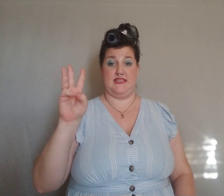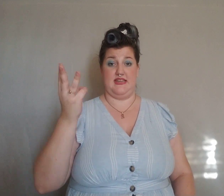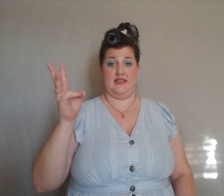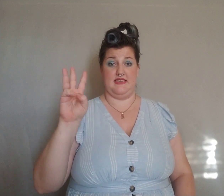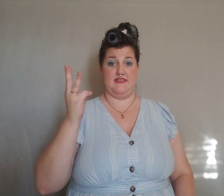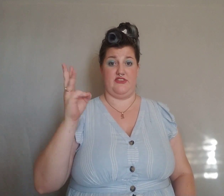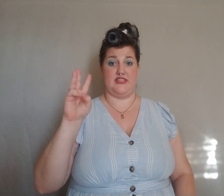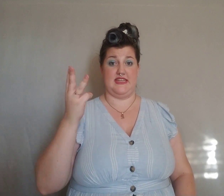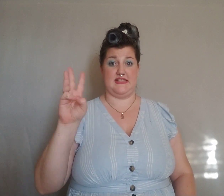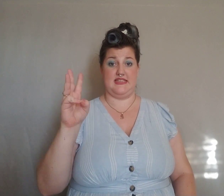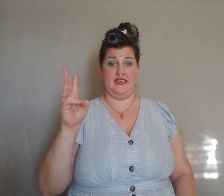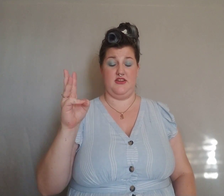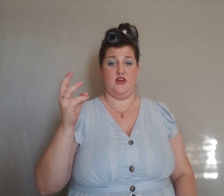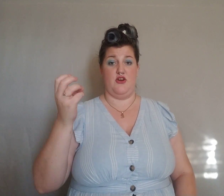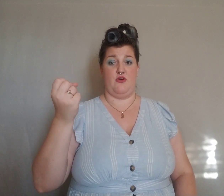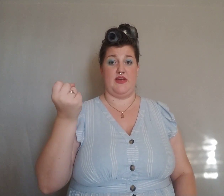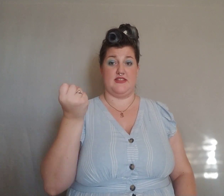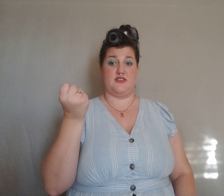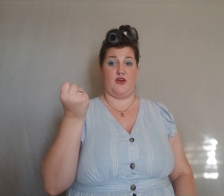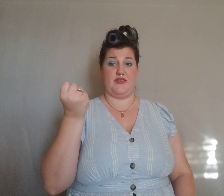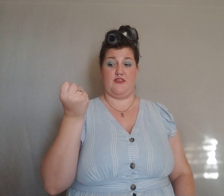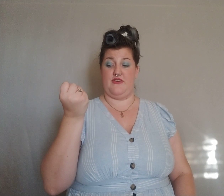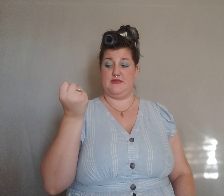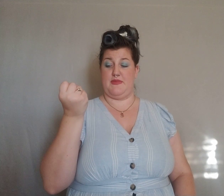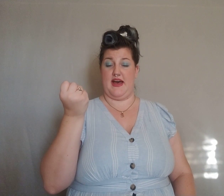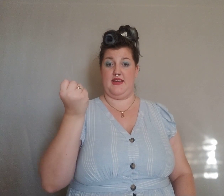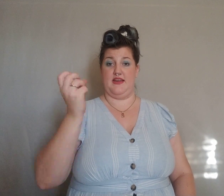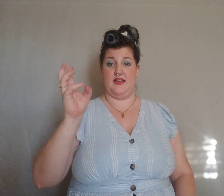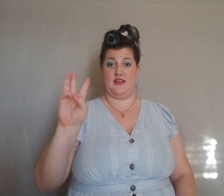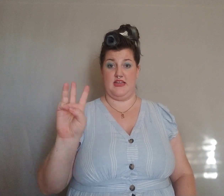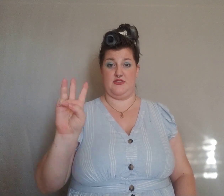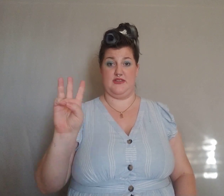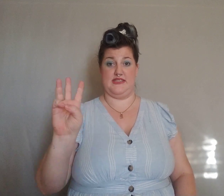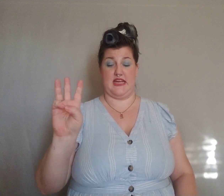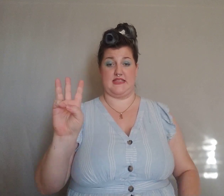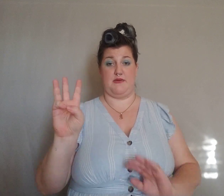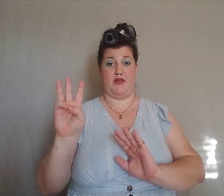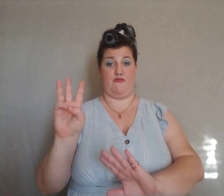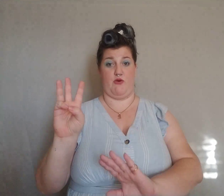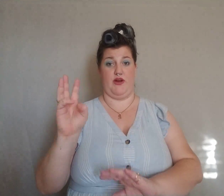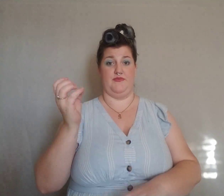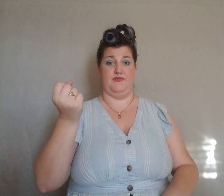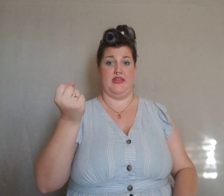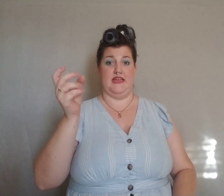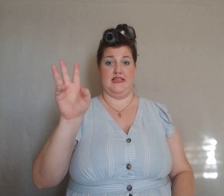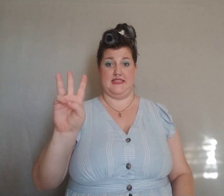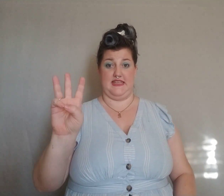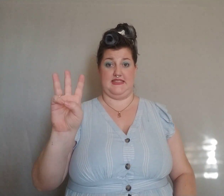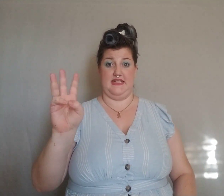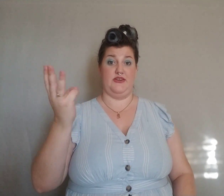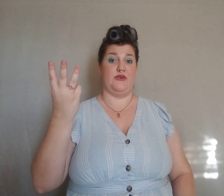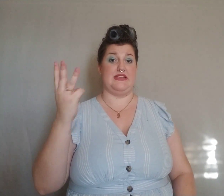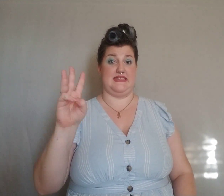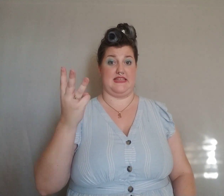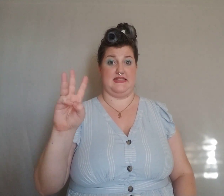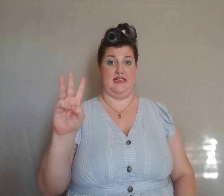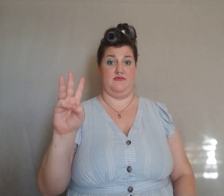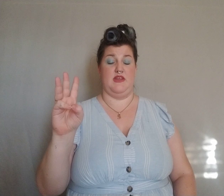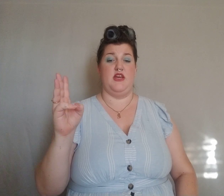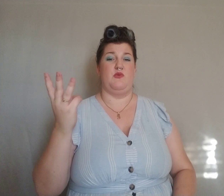it for 16, or we can start with our fist back into a 6 coming forward. 16 or 16. We